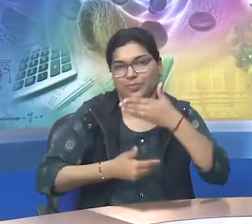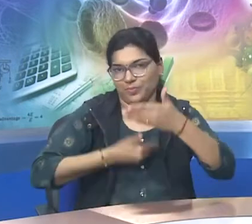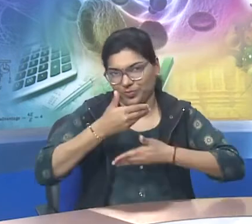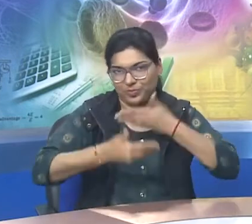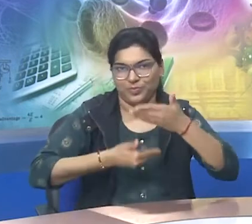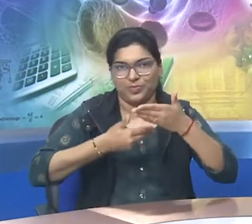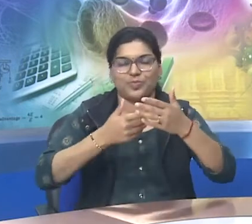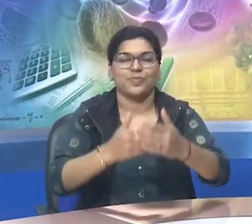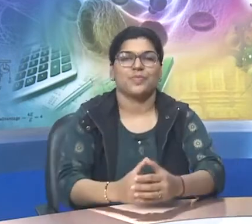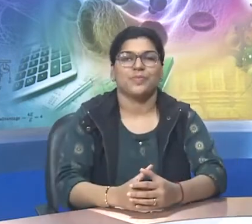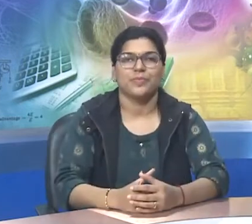the words.